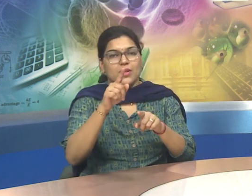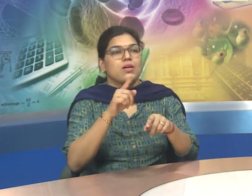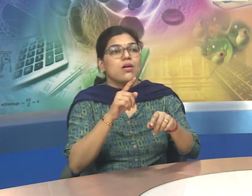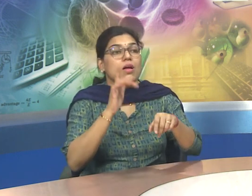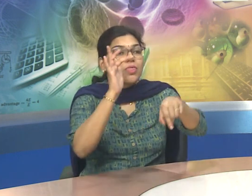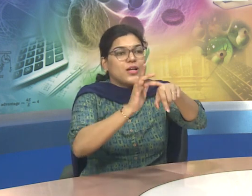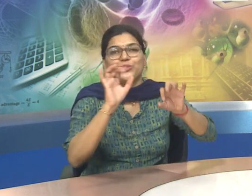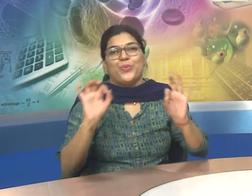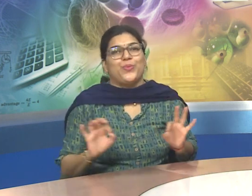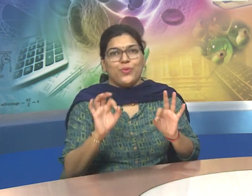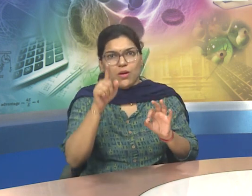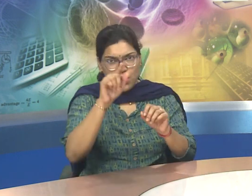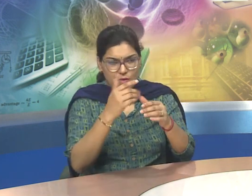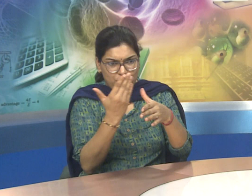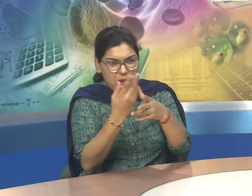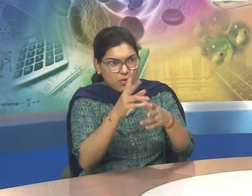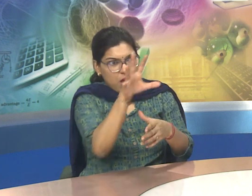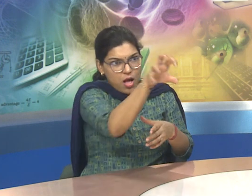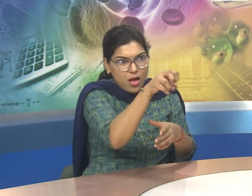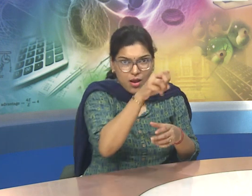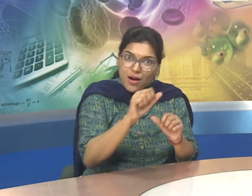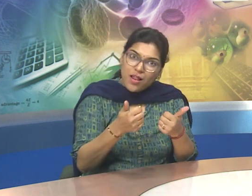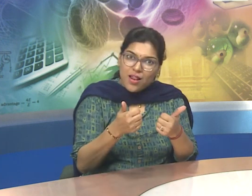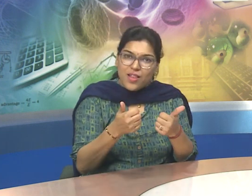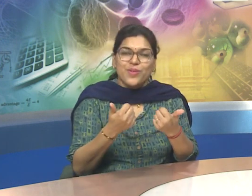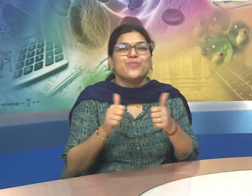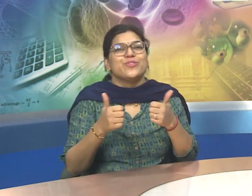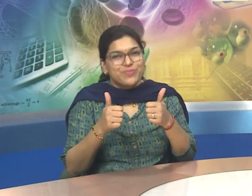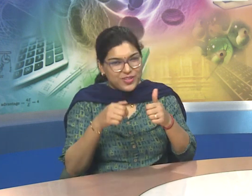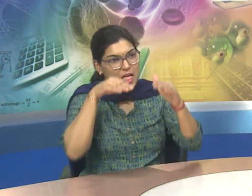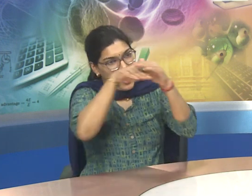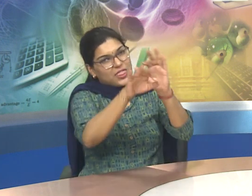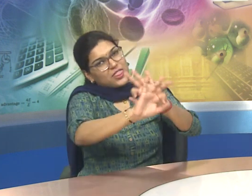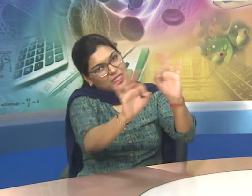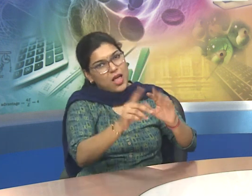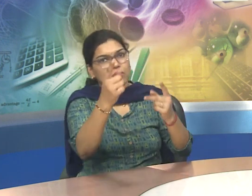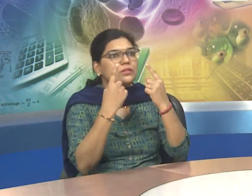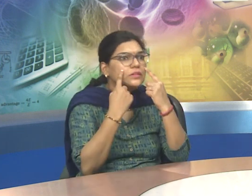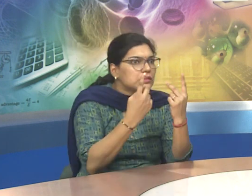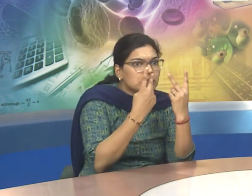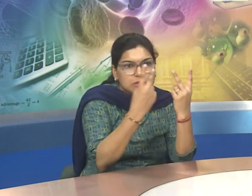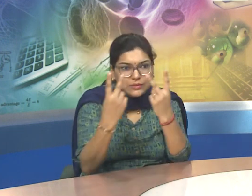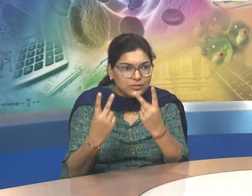the screen, which we cannot touch, so they are all known as